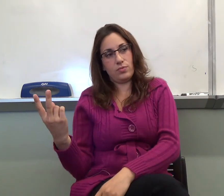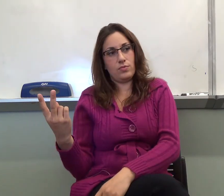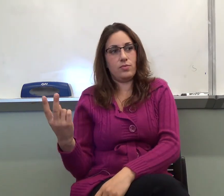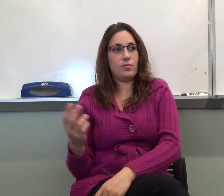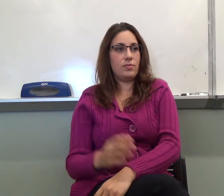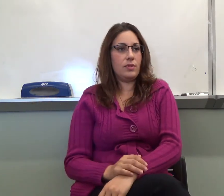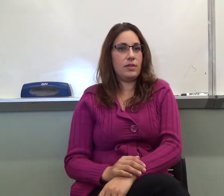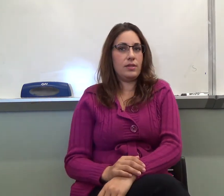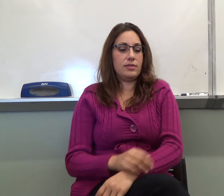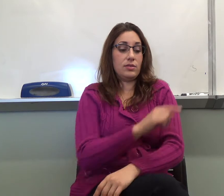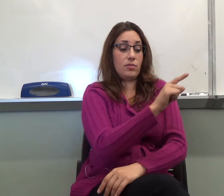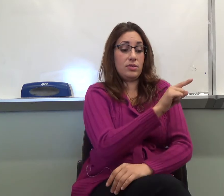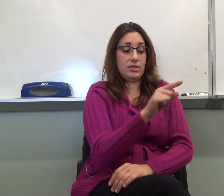And z turns out to be